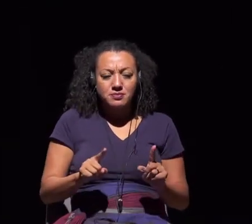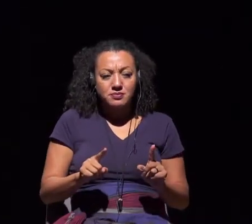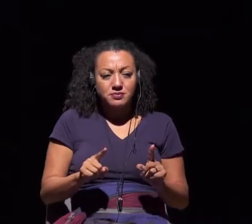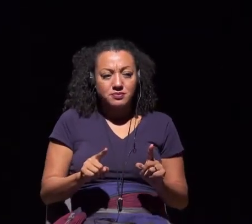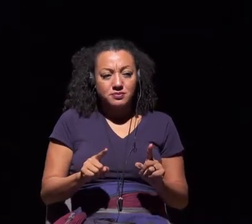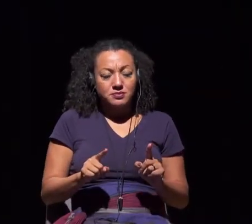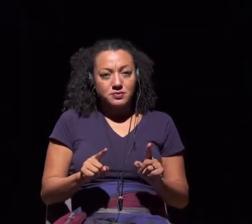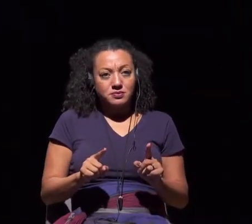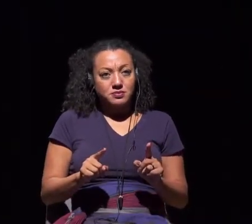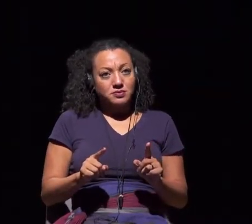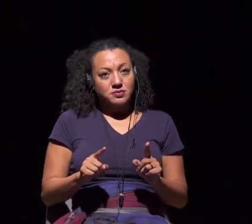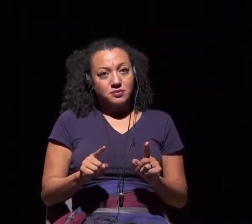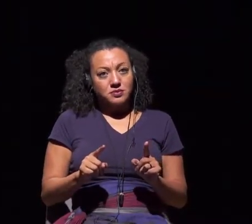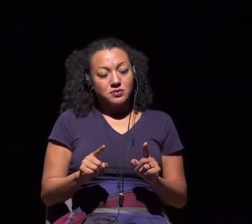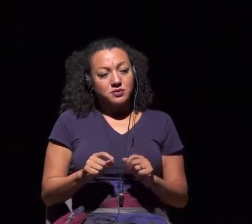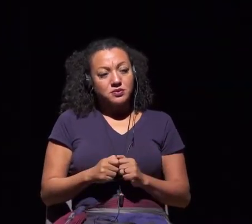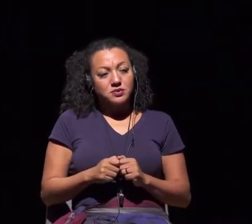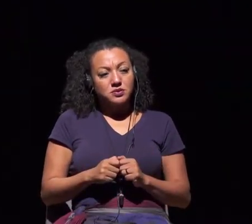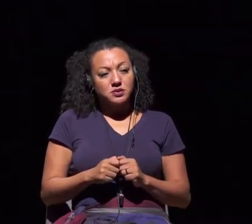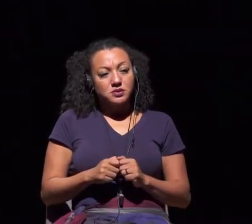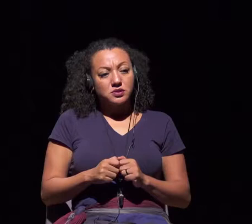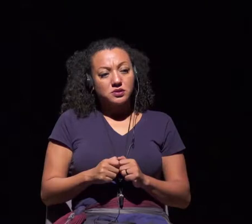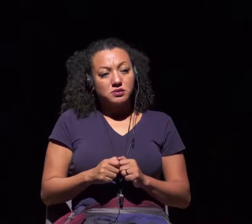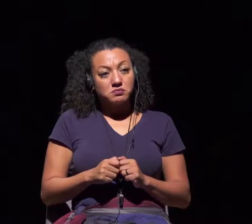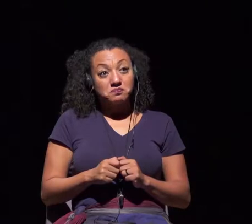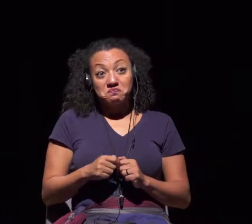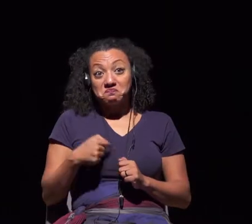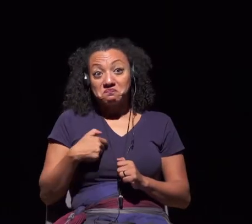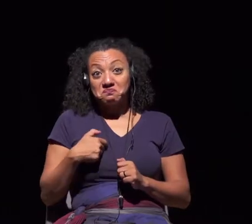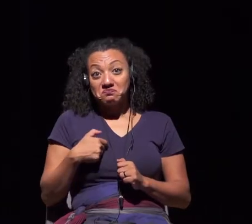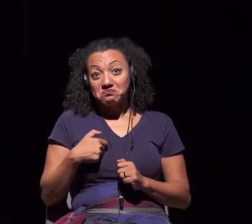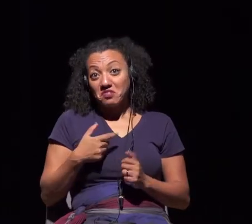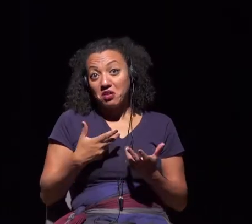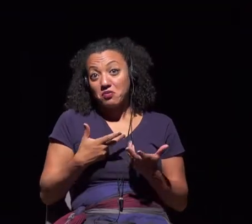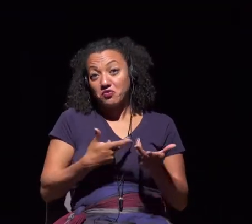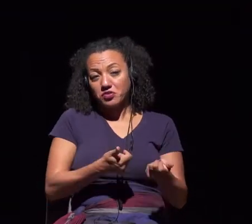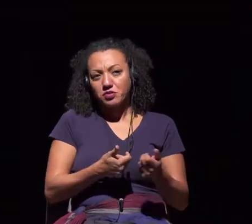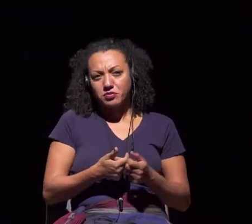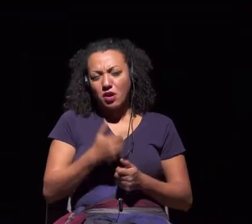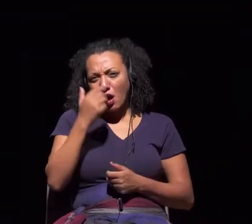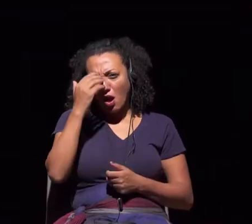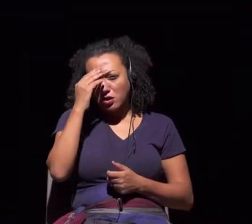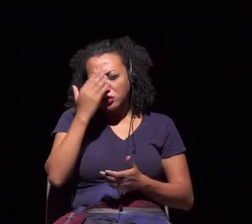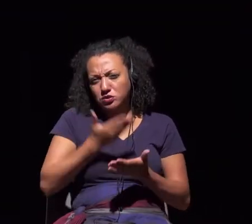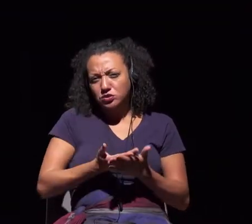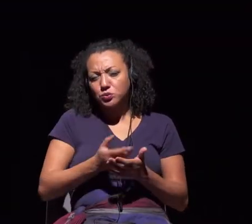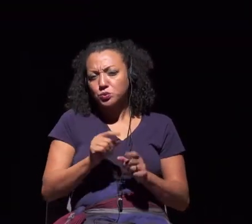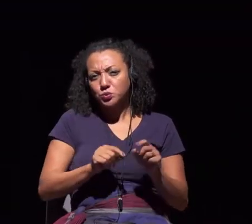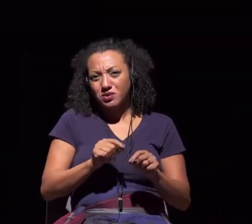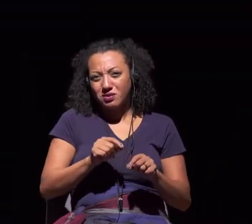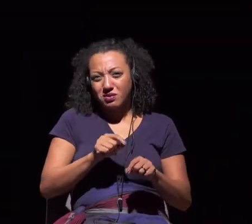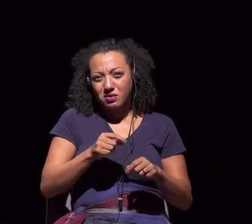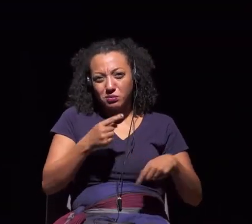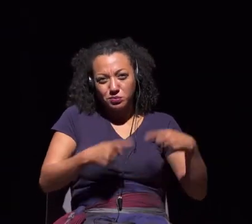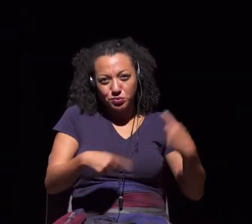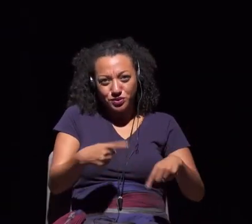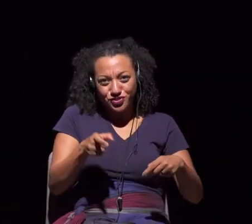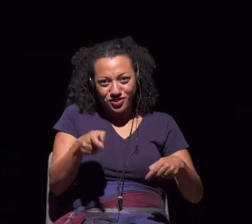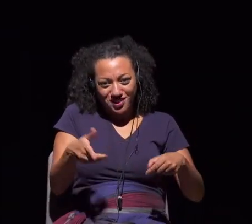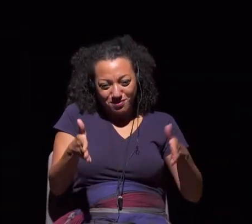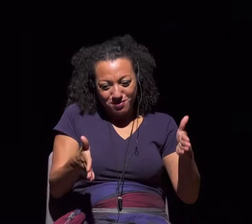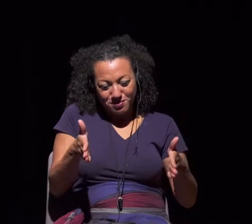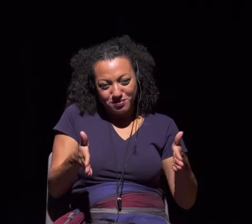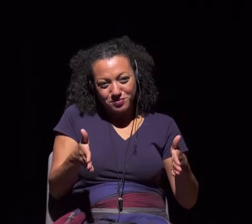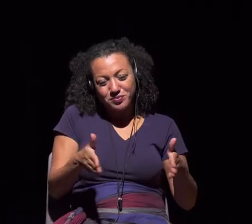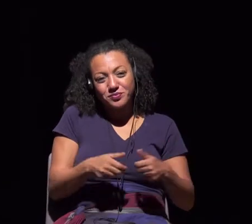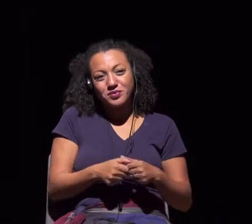decided that to take a risk on me, since I think the politics of the time were such that a lot of things were pretty open. There was a lot of fluidity